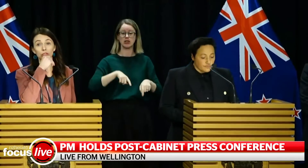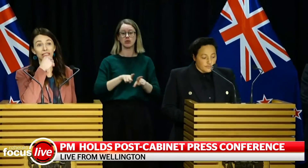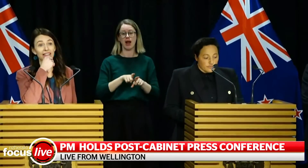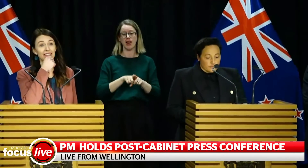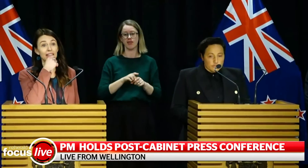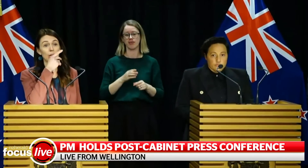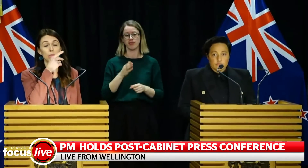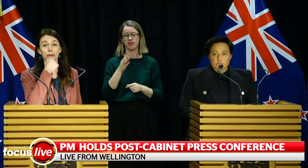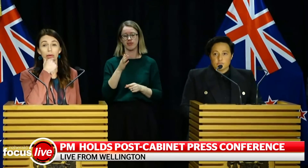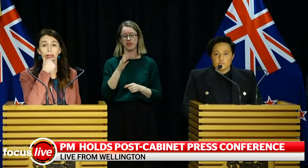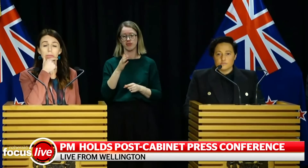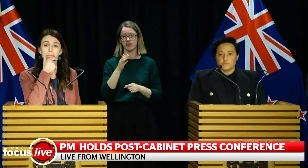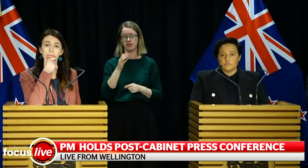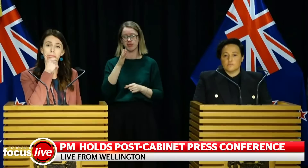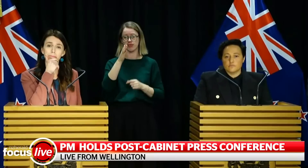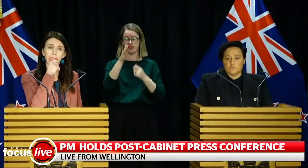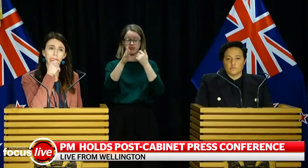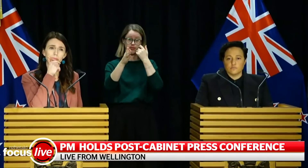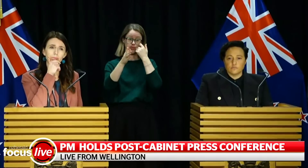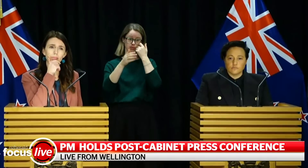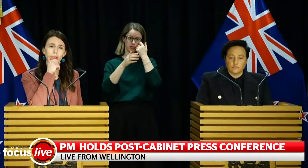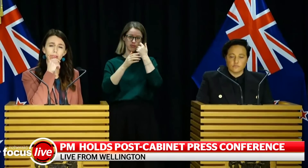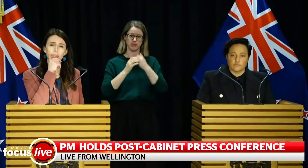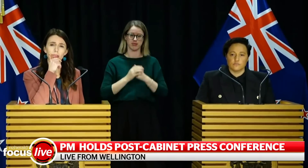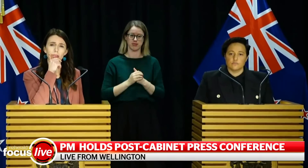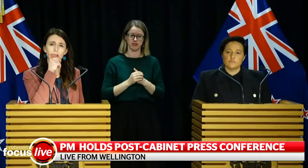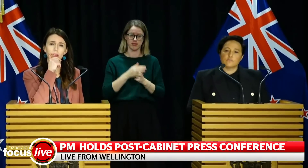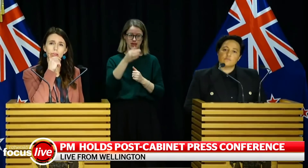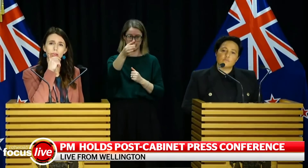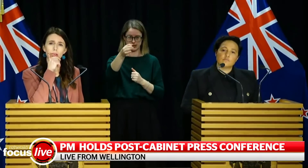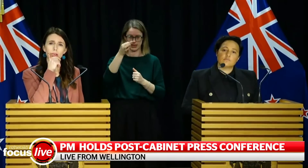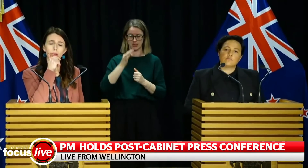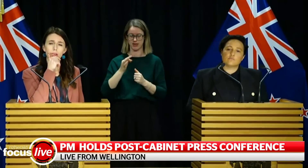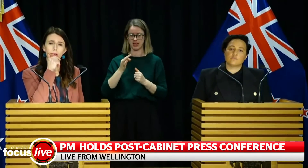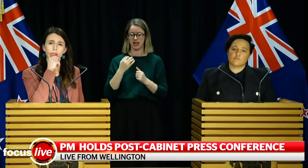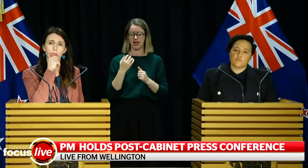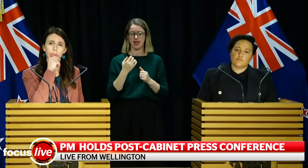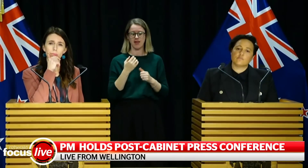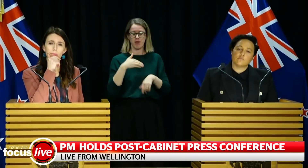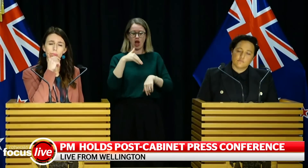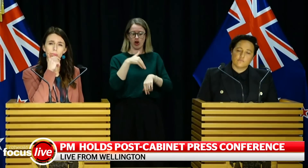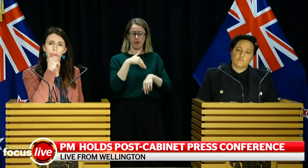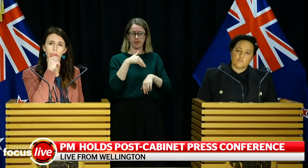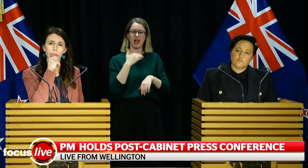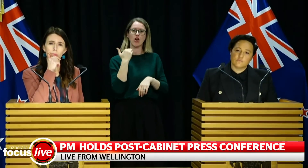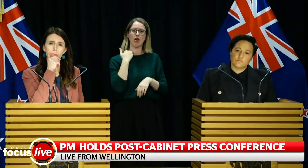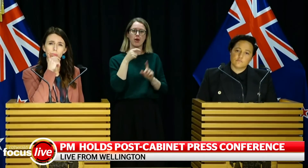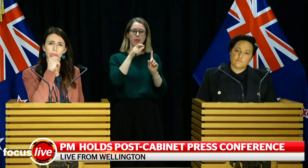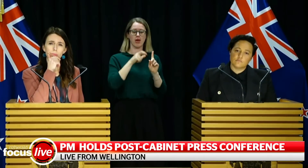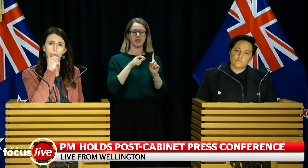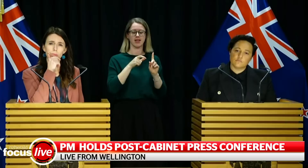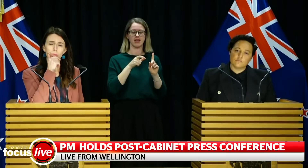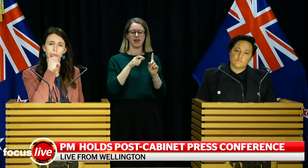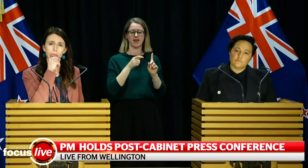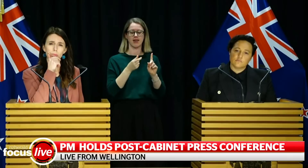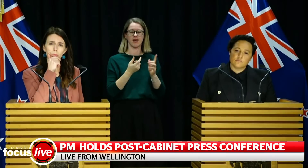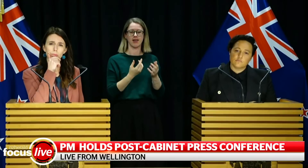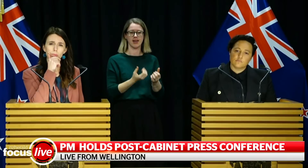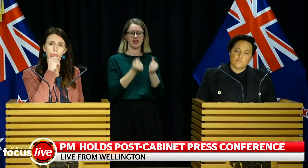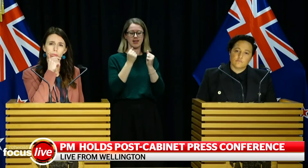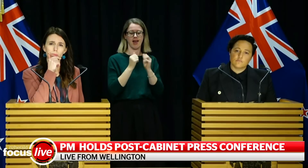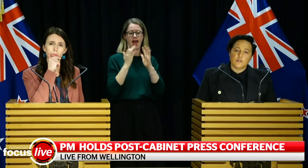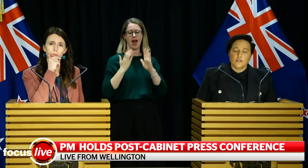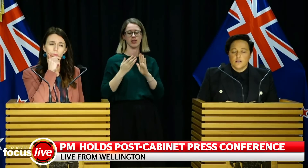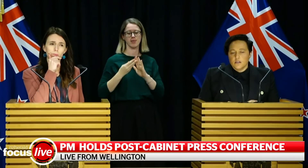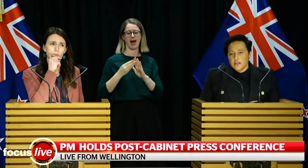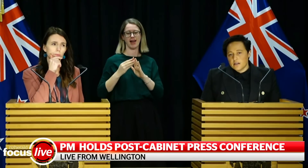available. Jessica? Handing over property to associates or friends or family is hardly a new problem. Why are you only just acting on